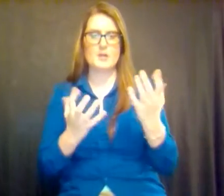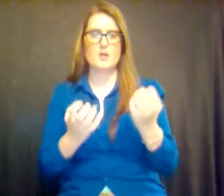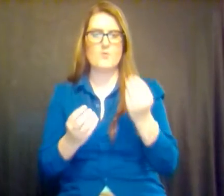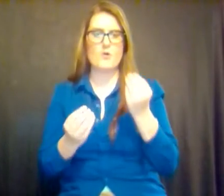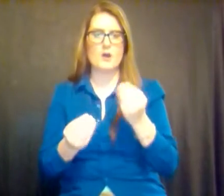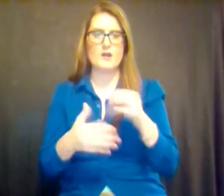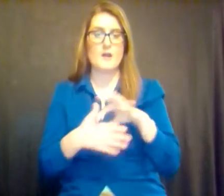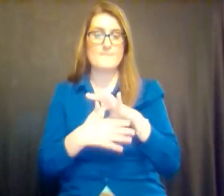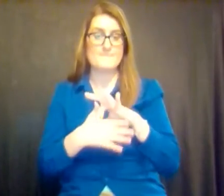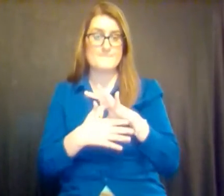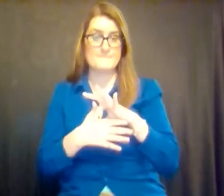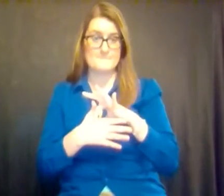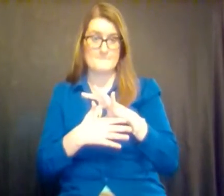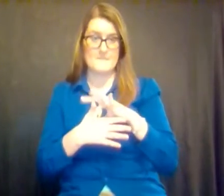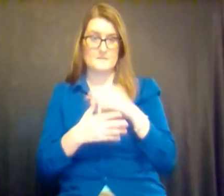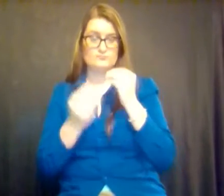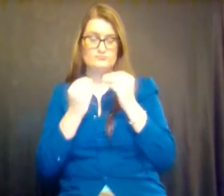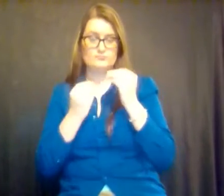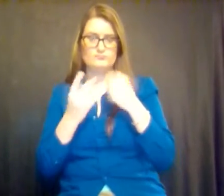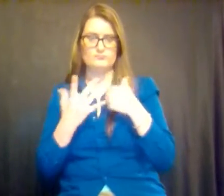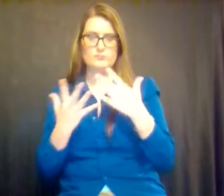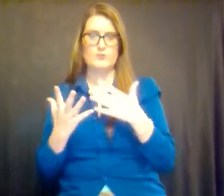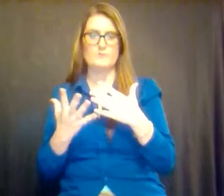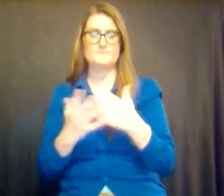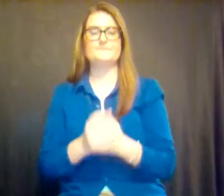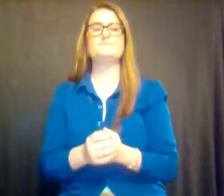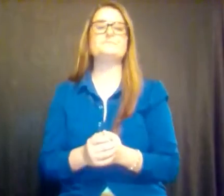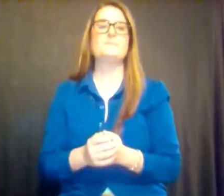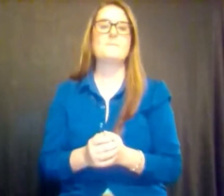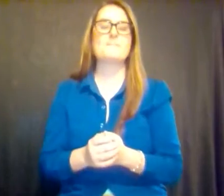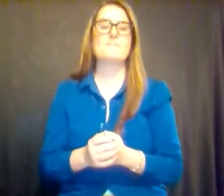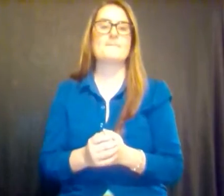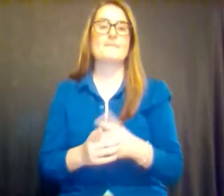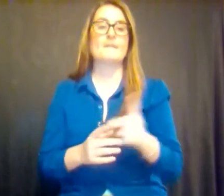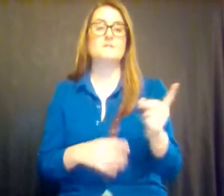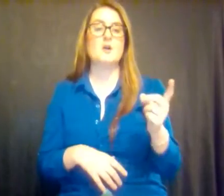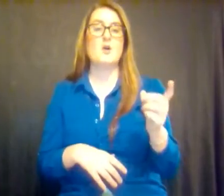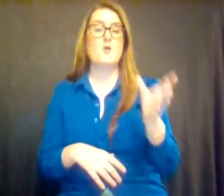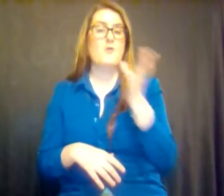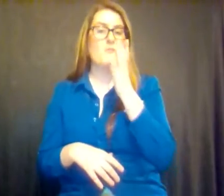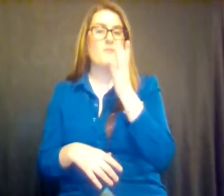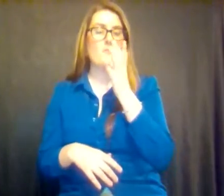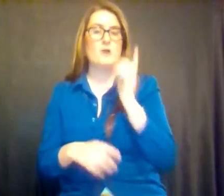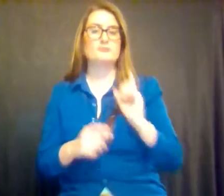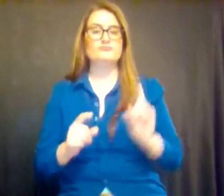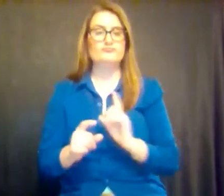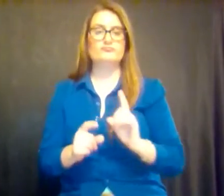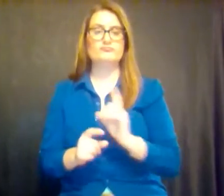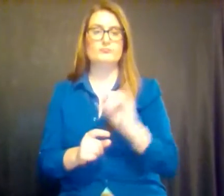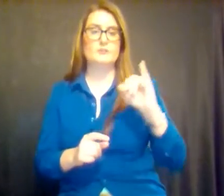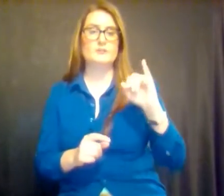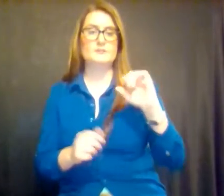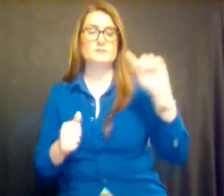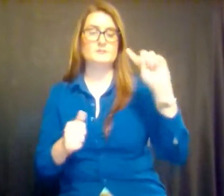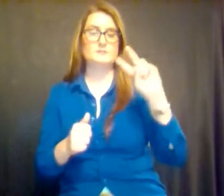heard everything that he said. She went at once to her other son Jacob. Quickly, my son, she told him. Go to your father now